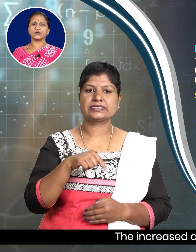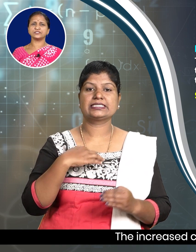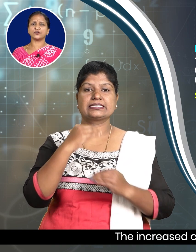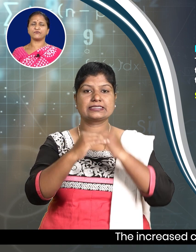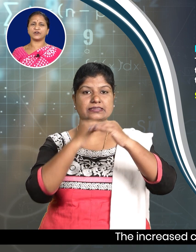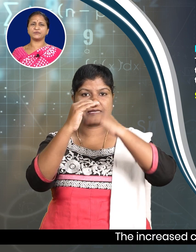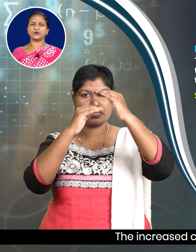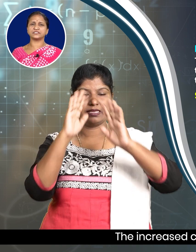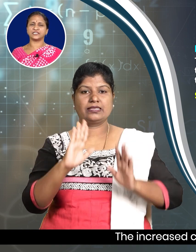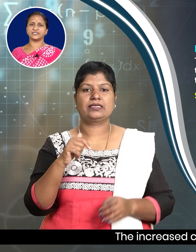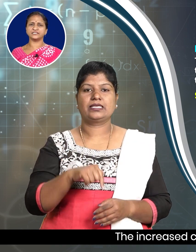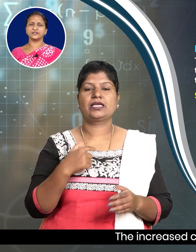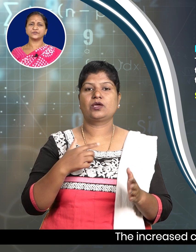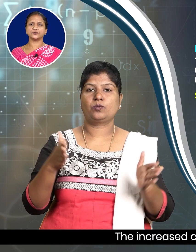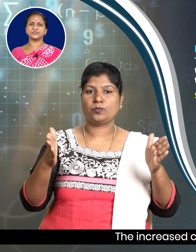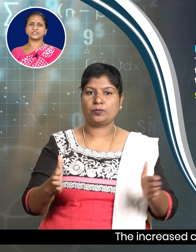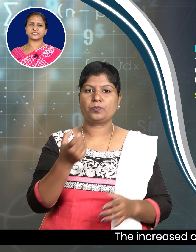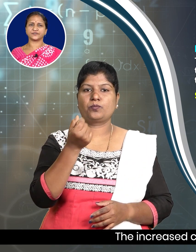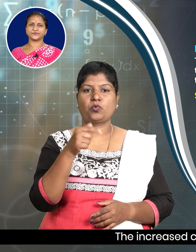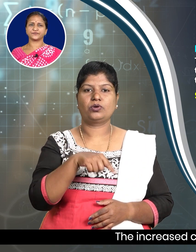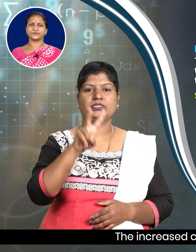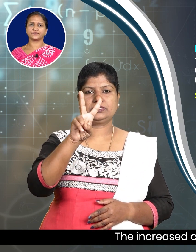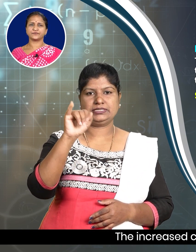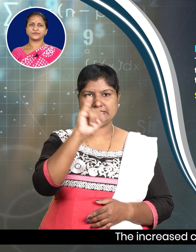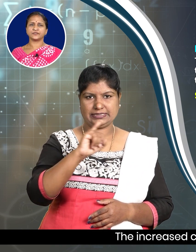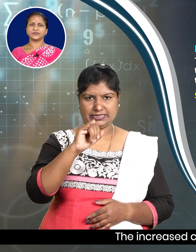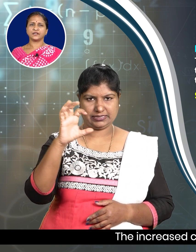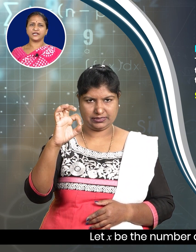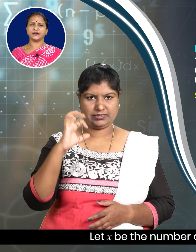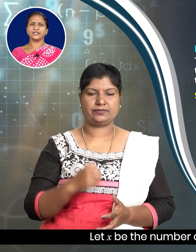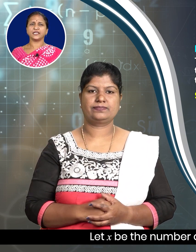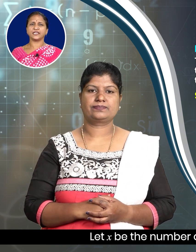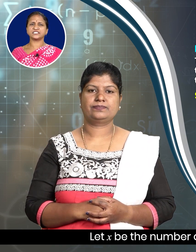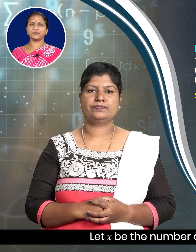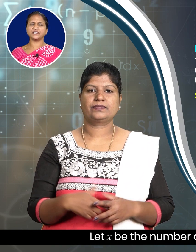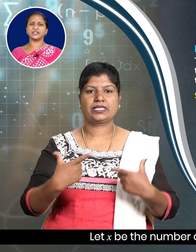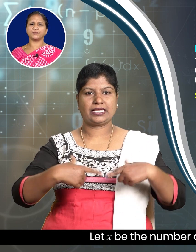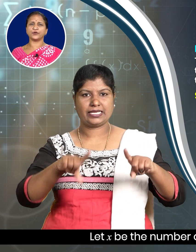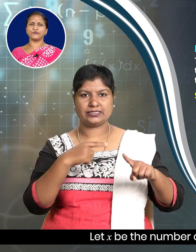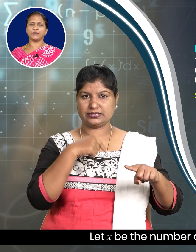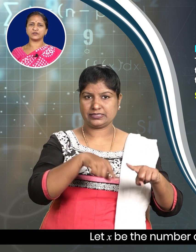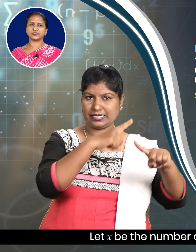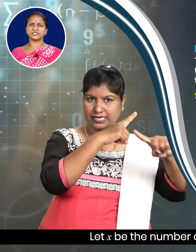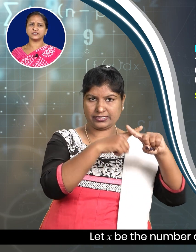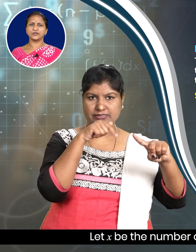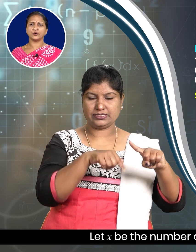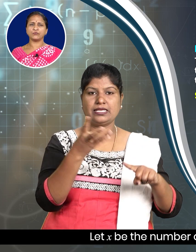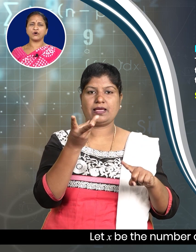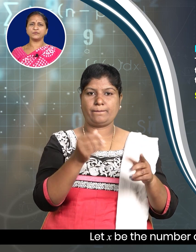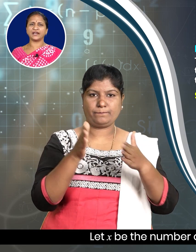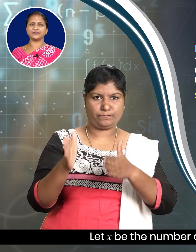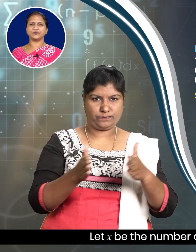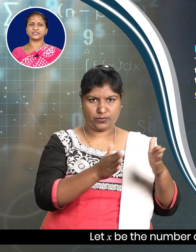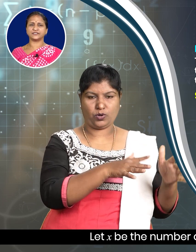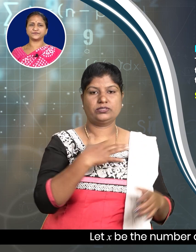The cost of one box is 260. Let x be the number of boxes